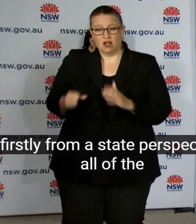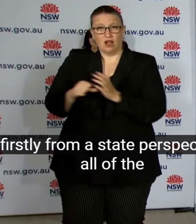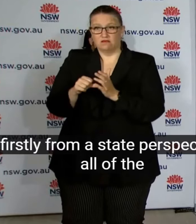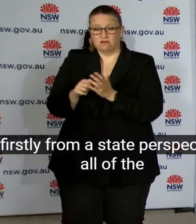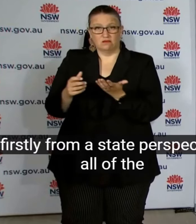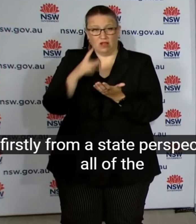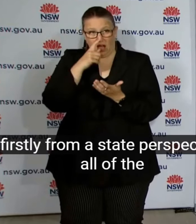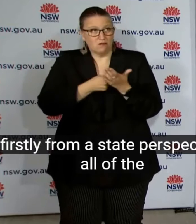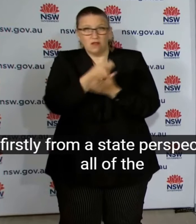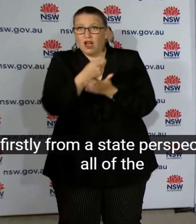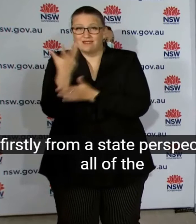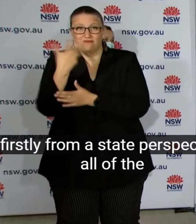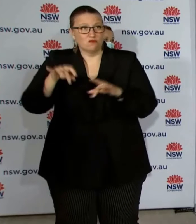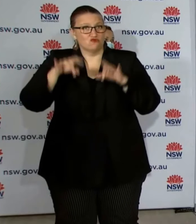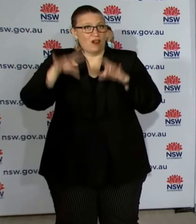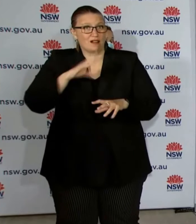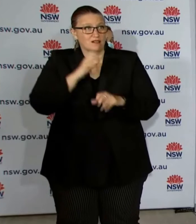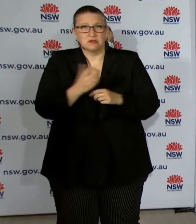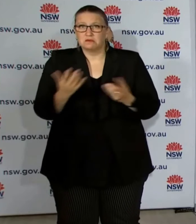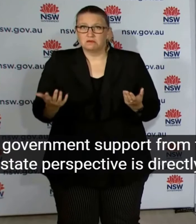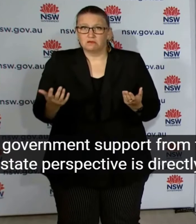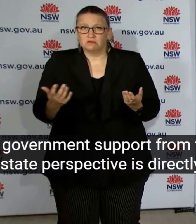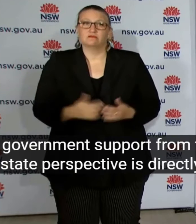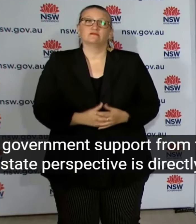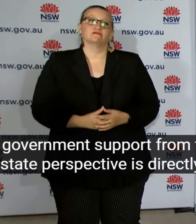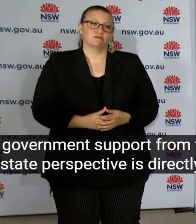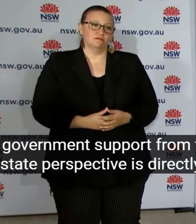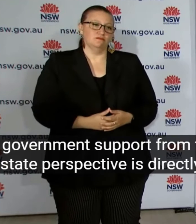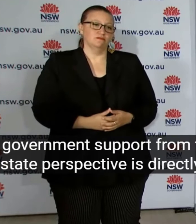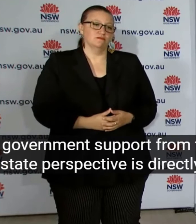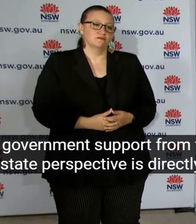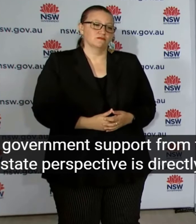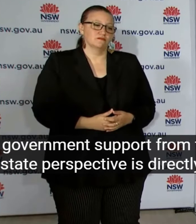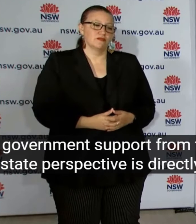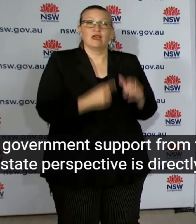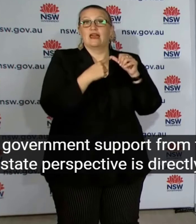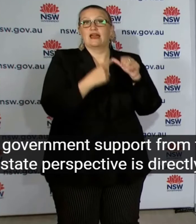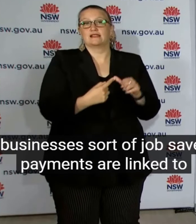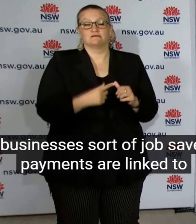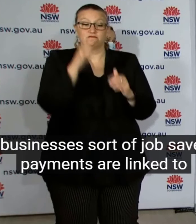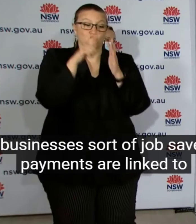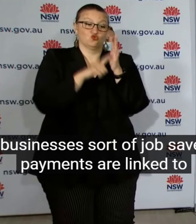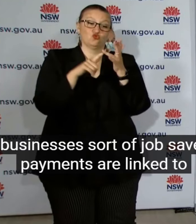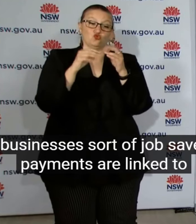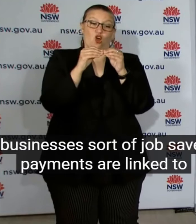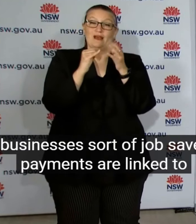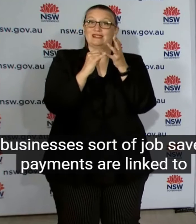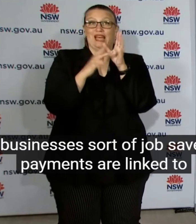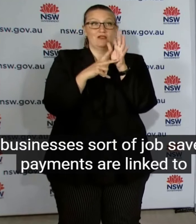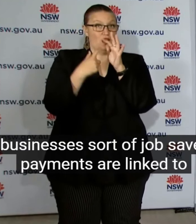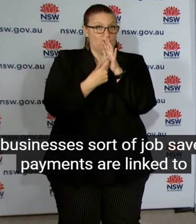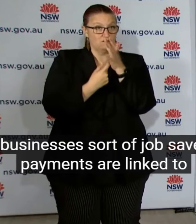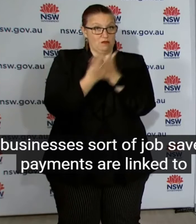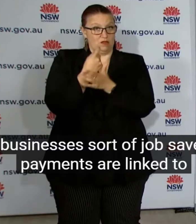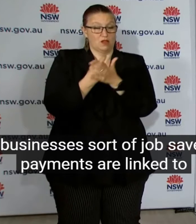So the JobSaver payments are linked to businesses that have an impact on turnover, impact at a threshold of 30%,